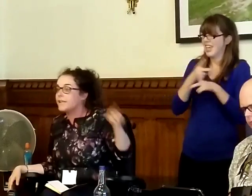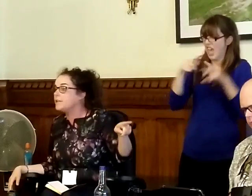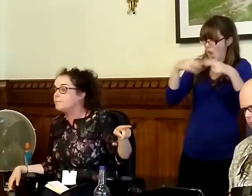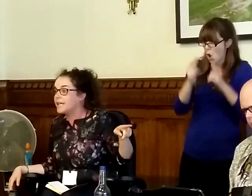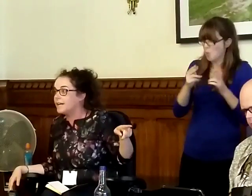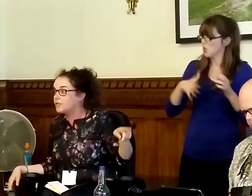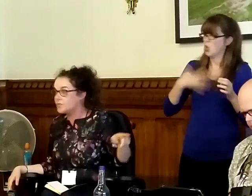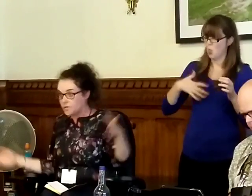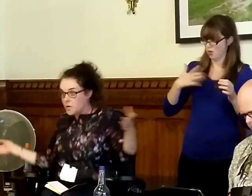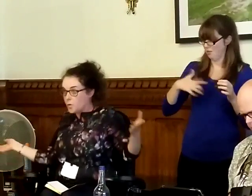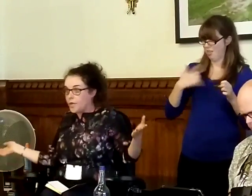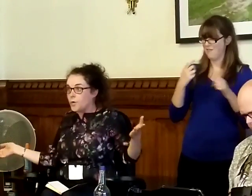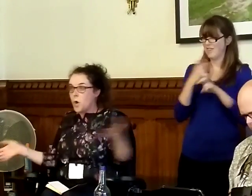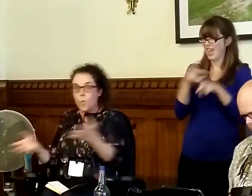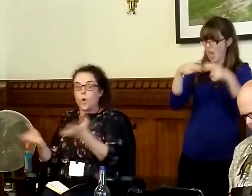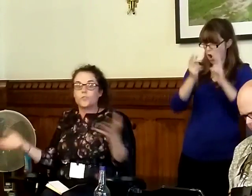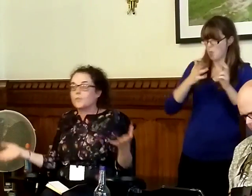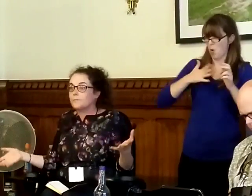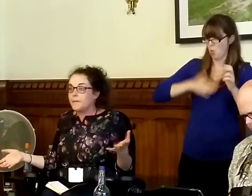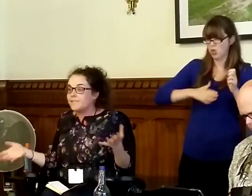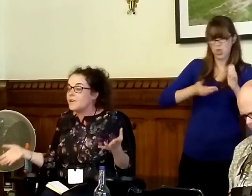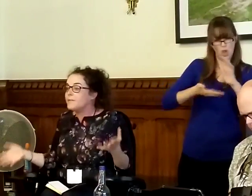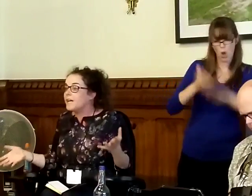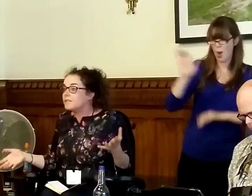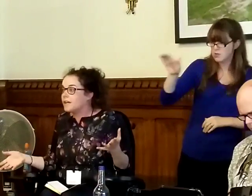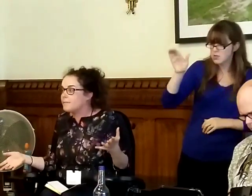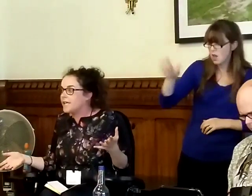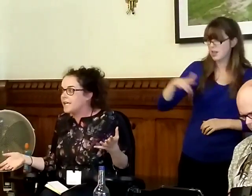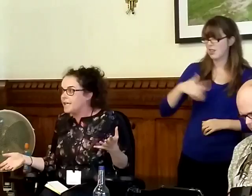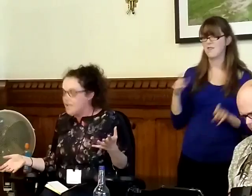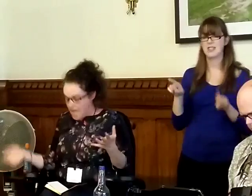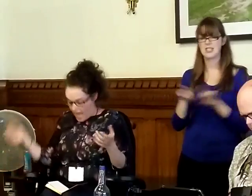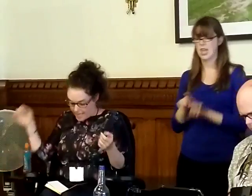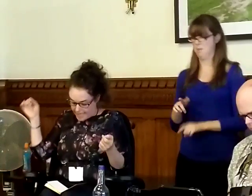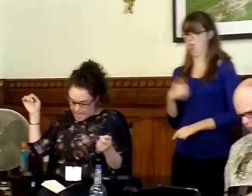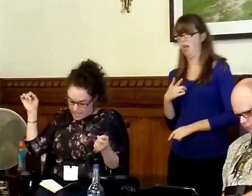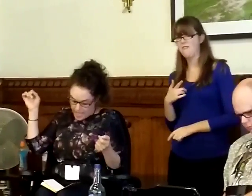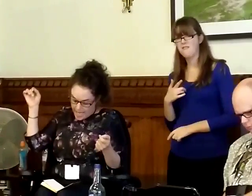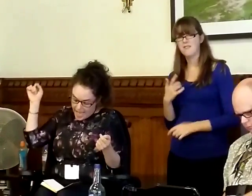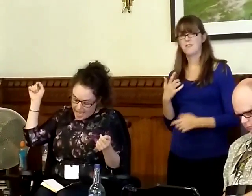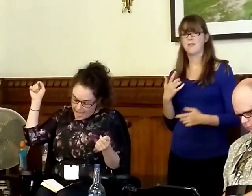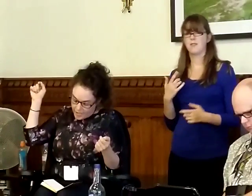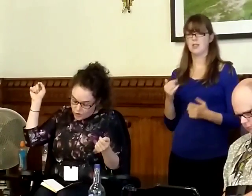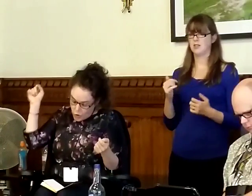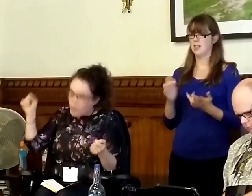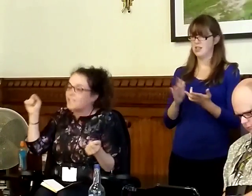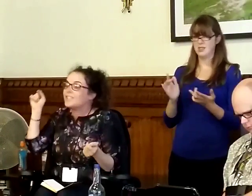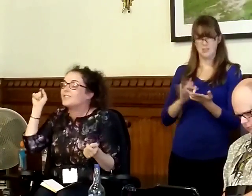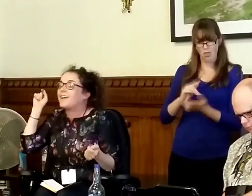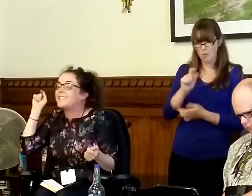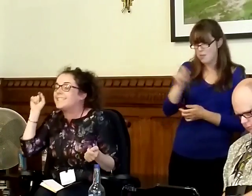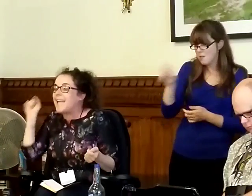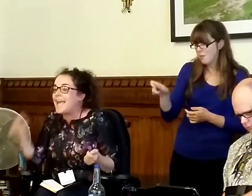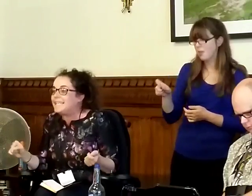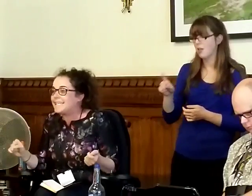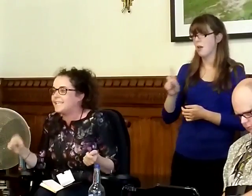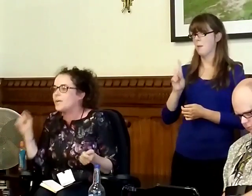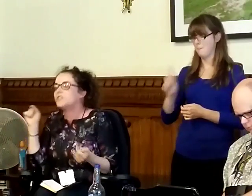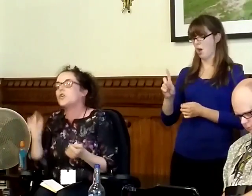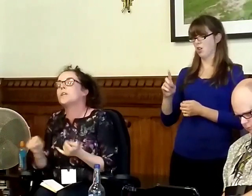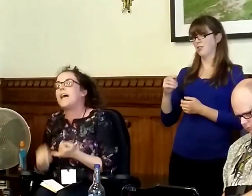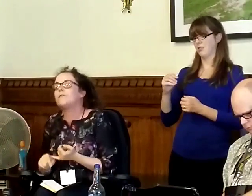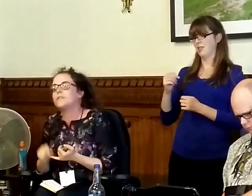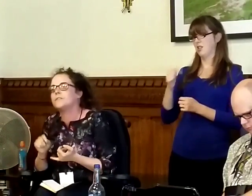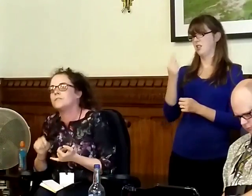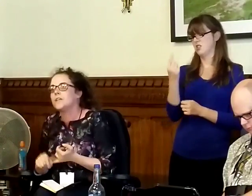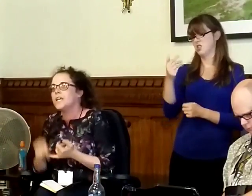life as anybody else. Just, you know, is there anybody else like me? And then it took until the